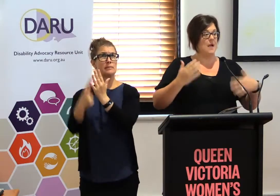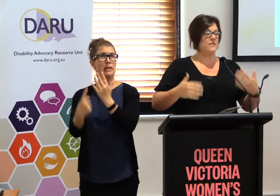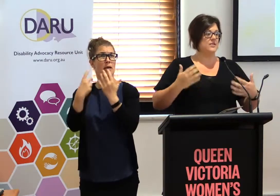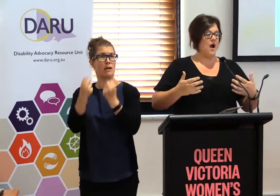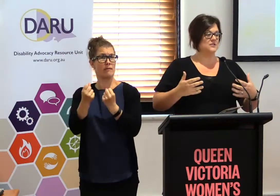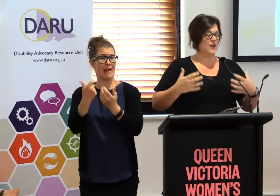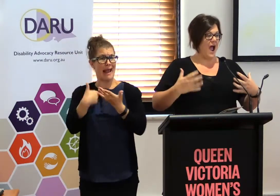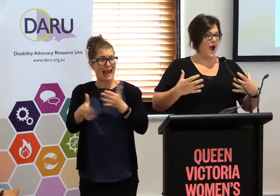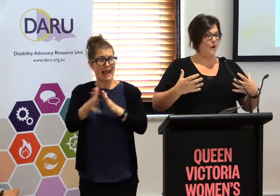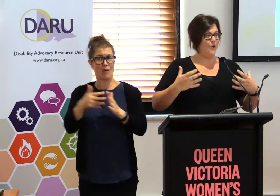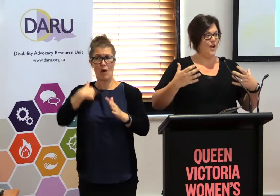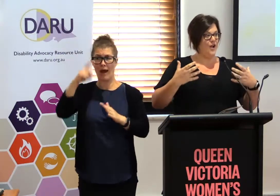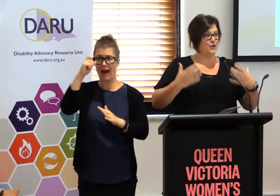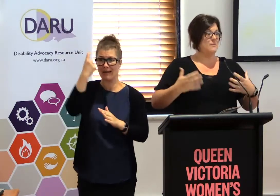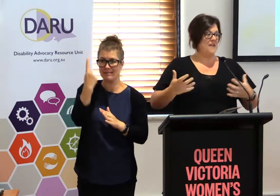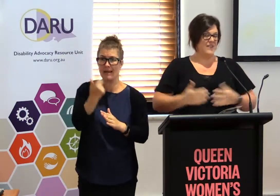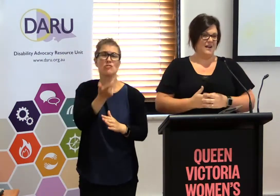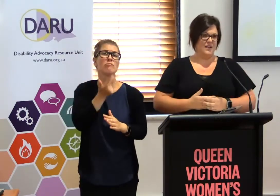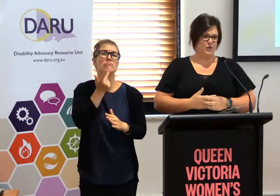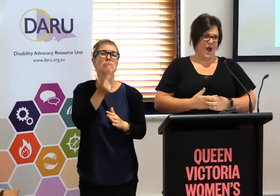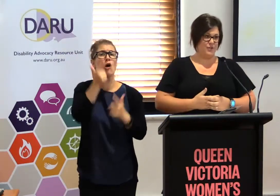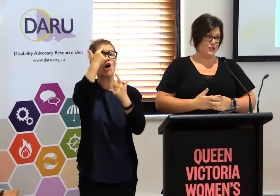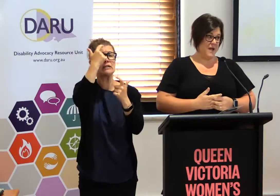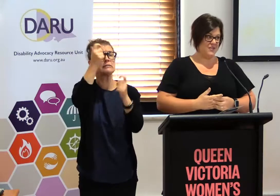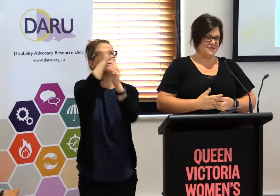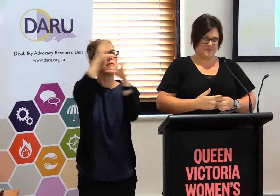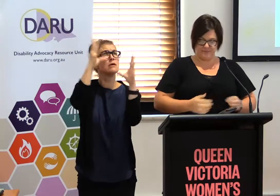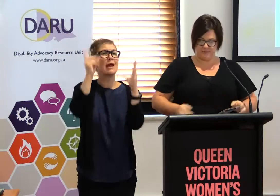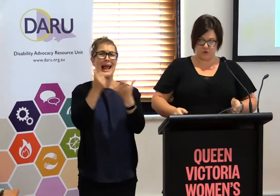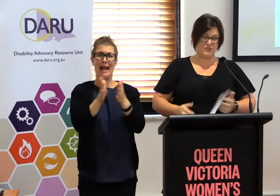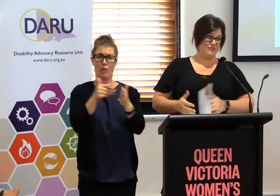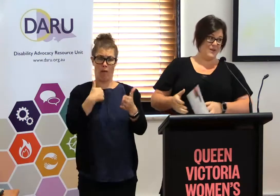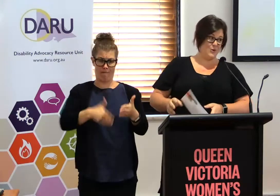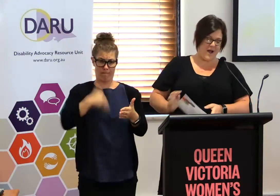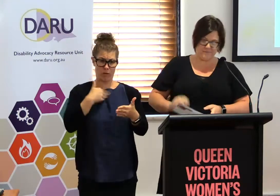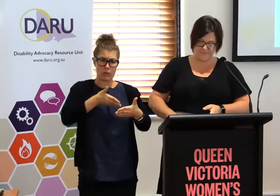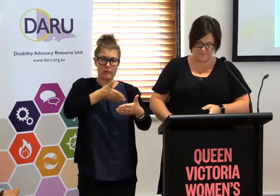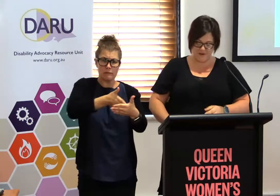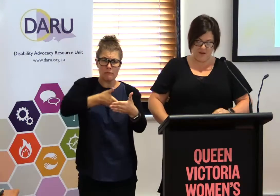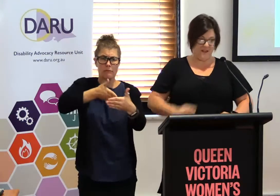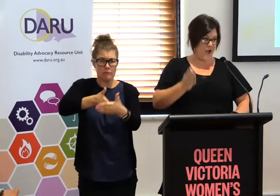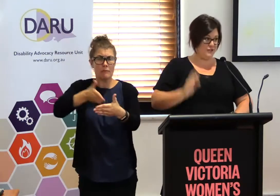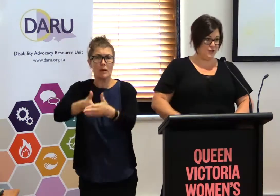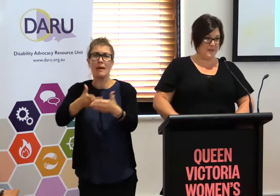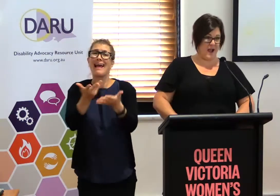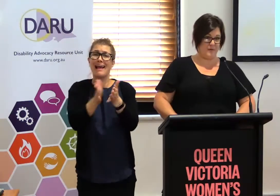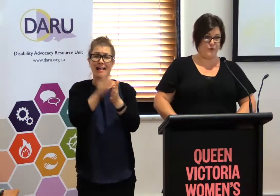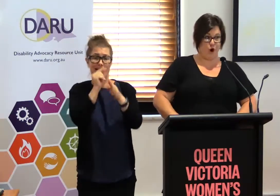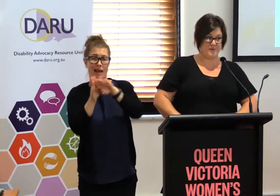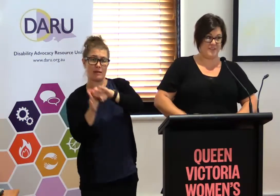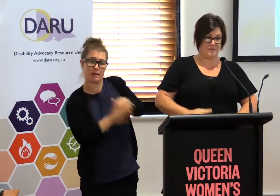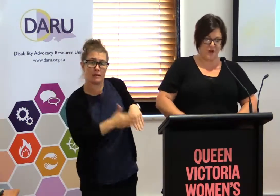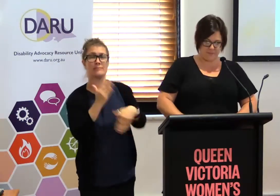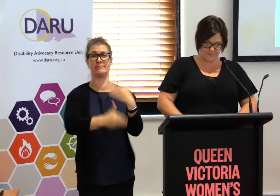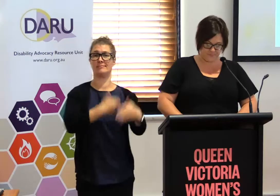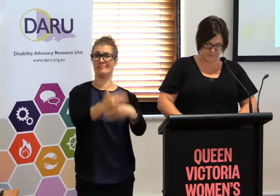try to empathise on how you might feel if you had those barriers. So it's a really good one. Encourage you to pick up a few